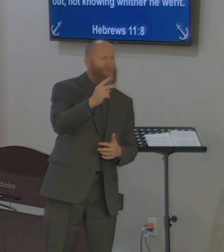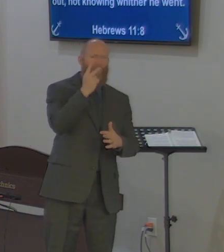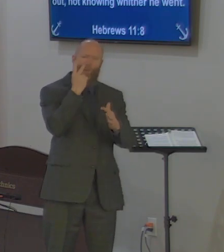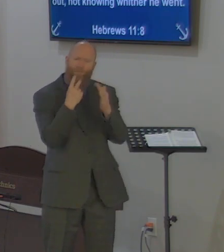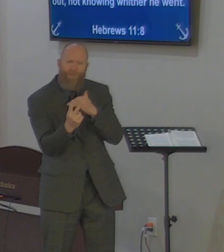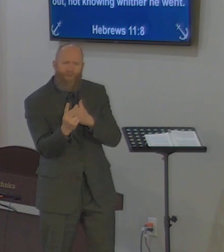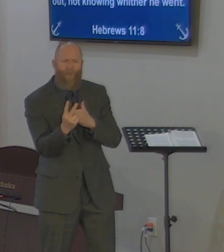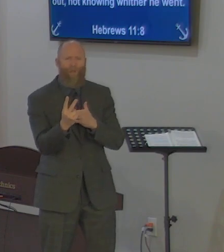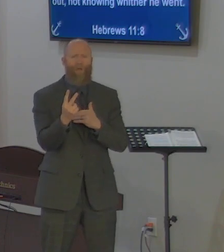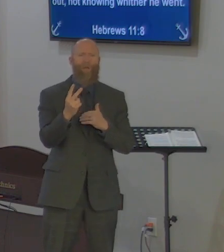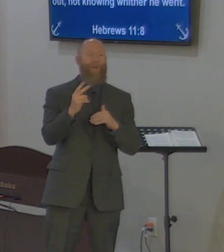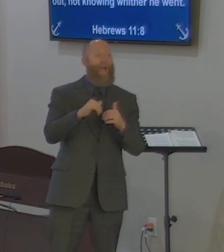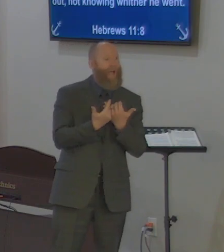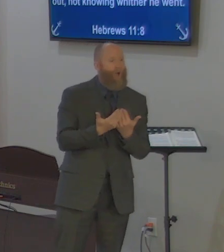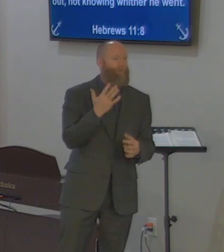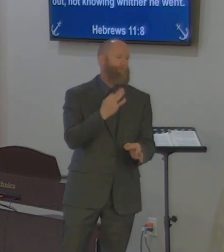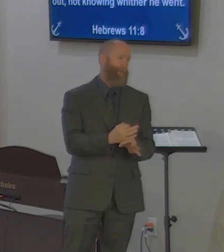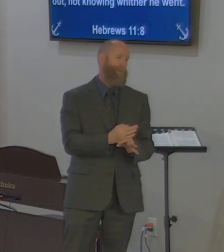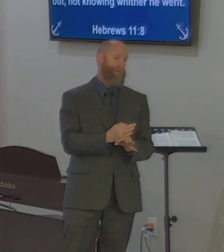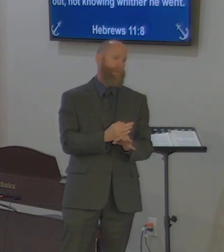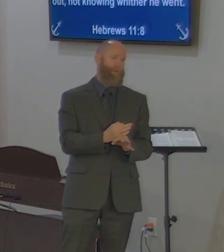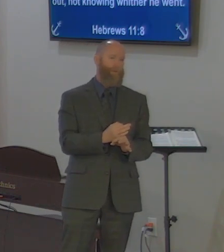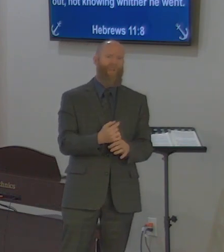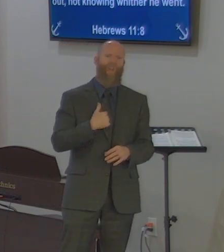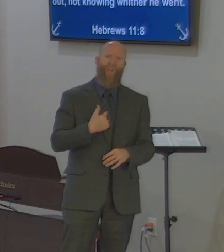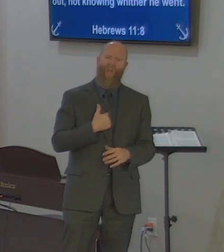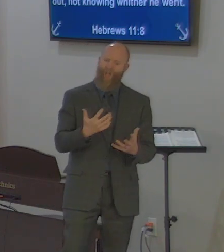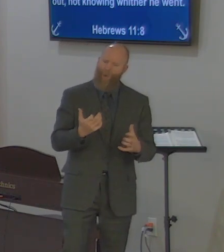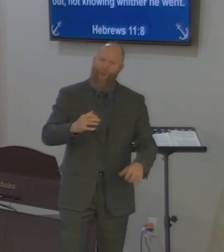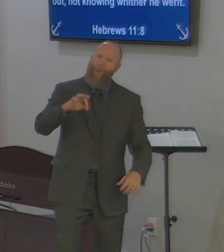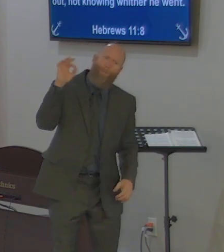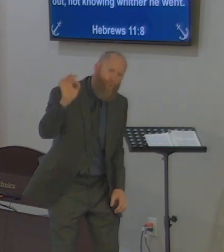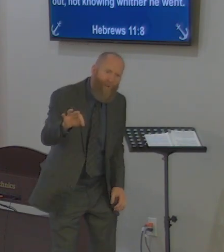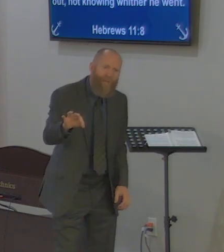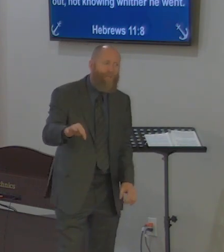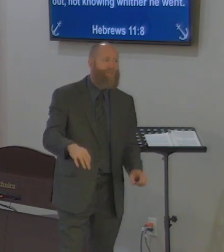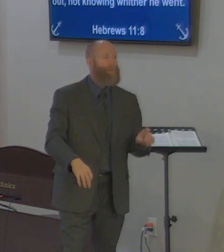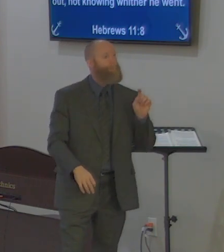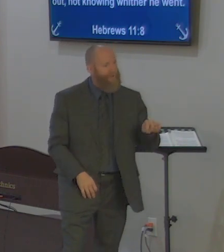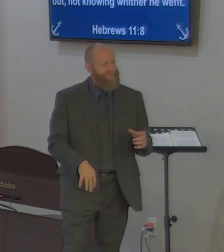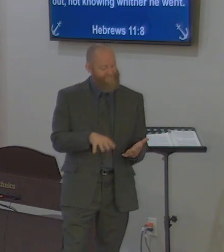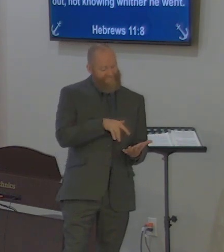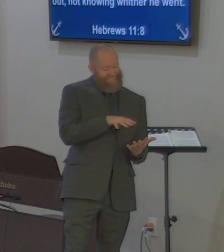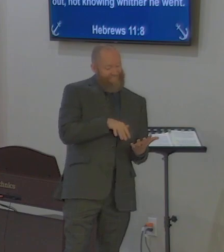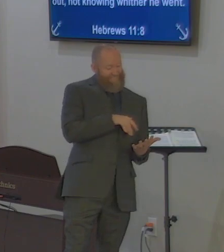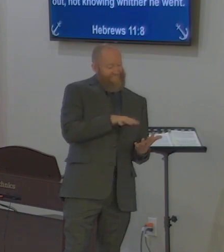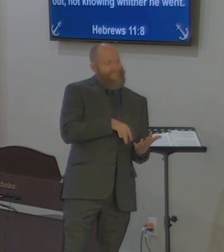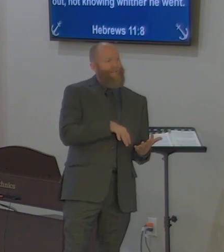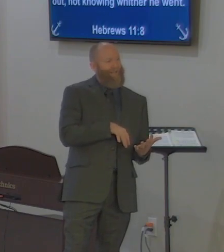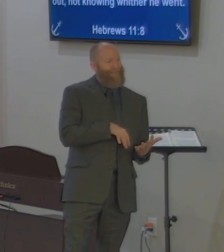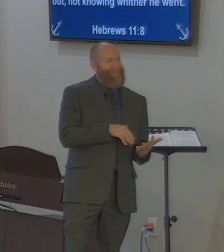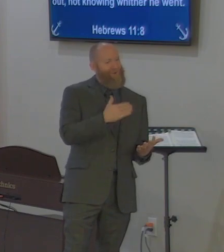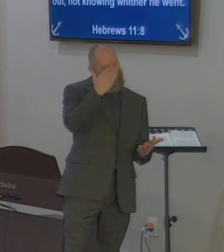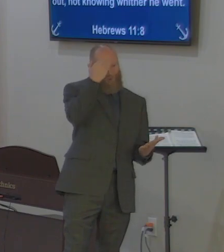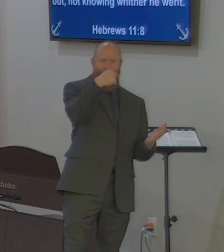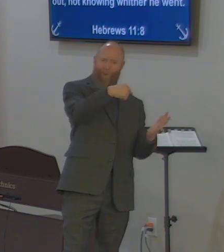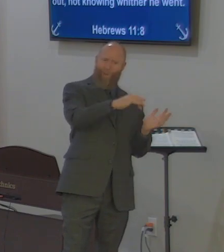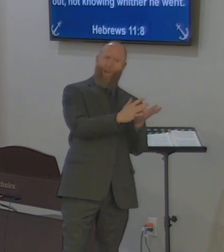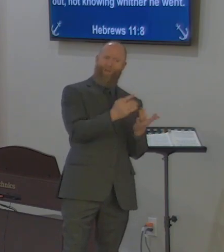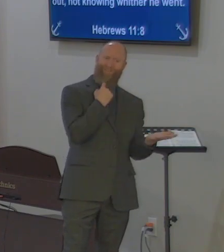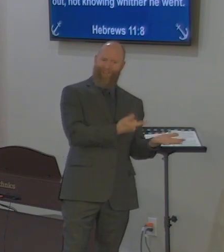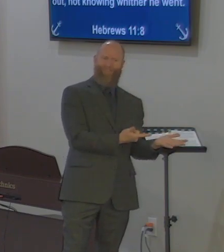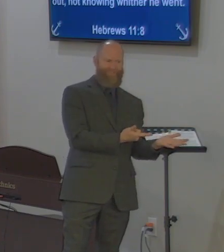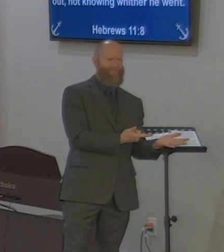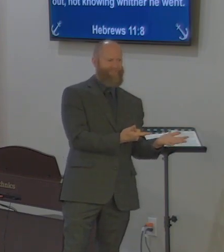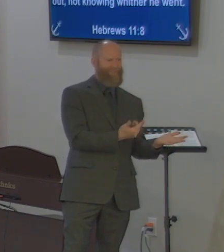faith. If you want to preach God's word by faith, you got to study it first. You got to know what's in